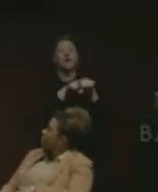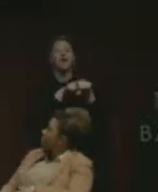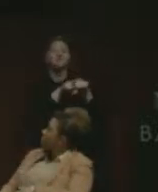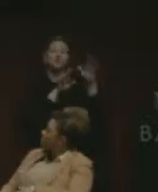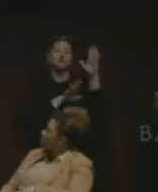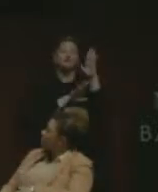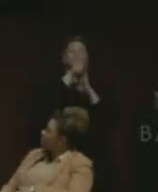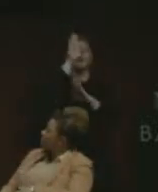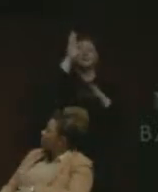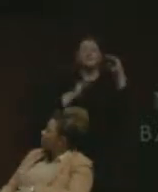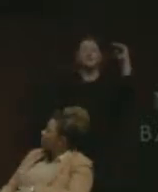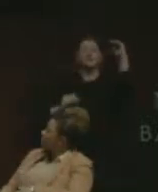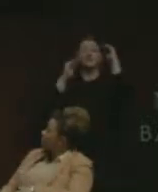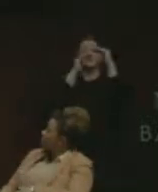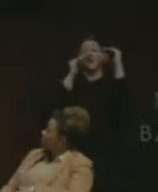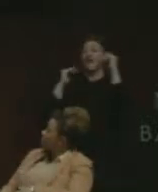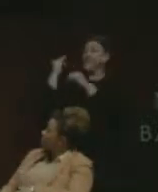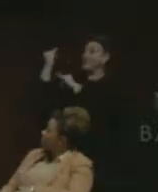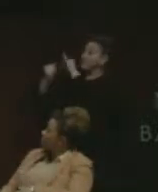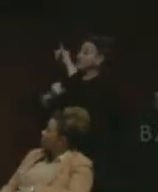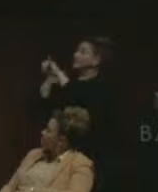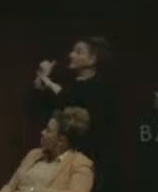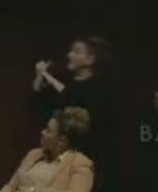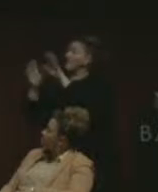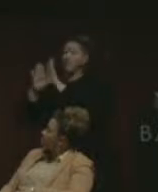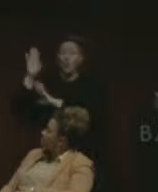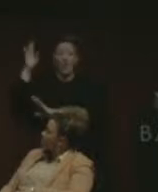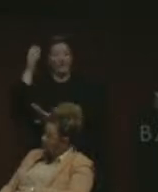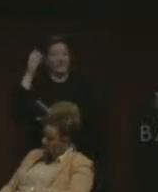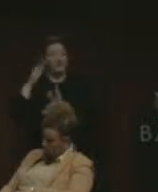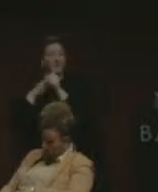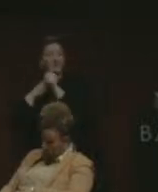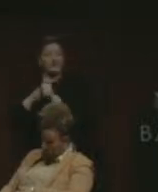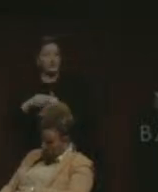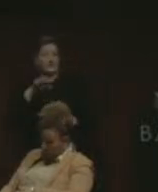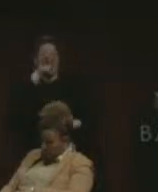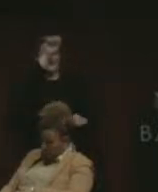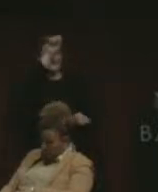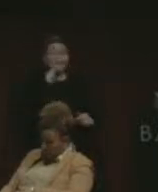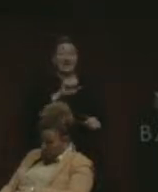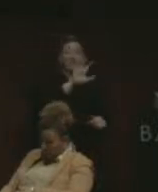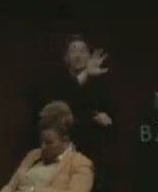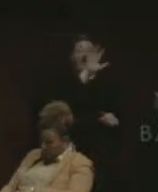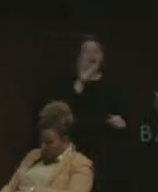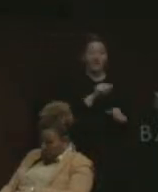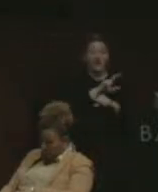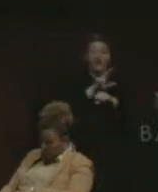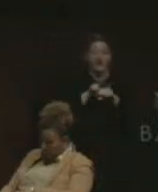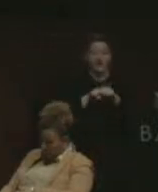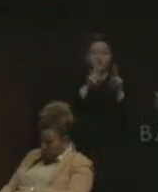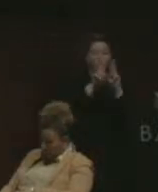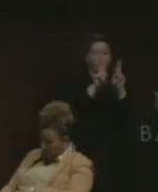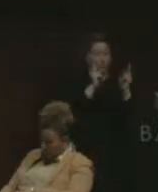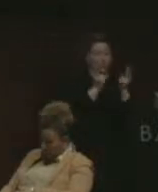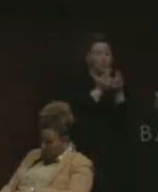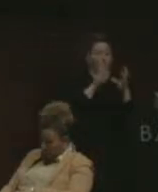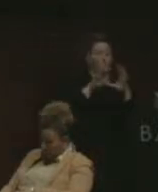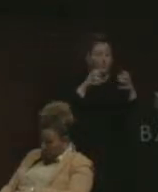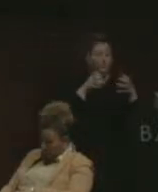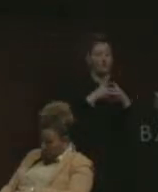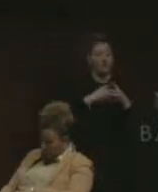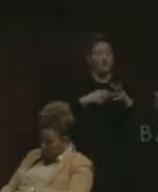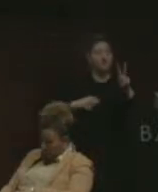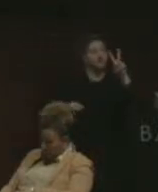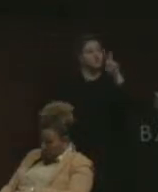and justice and this international movement. So these are leaders of the South African Domestic Workers National Union. And this is